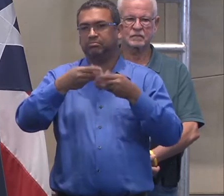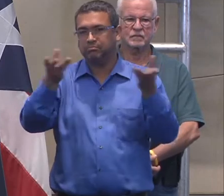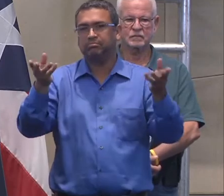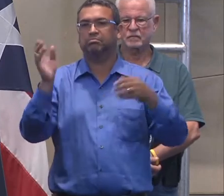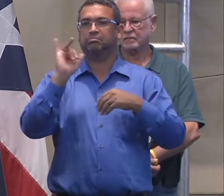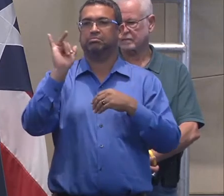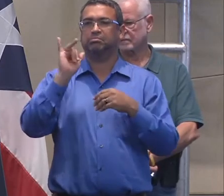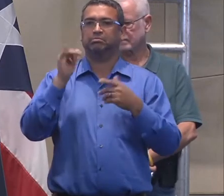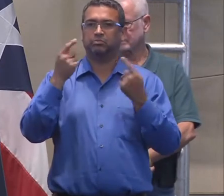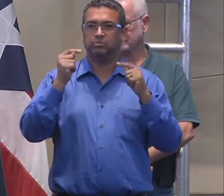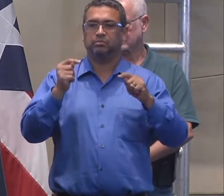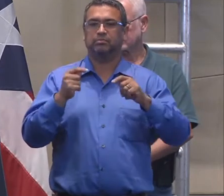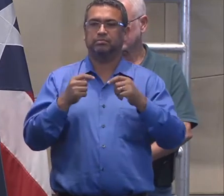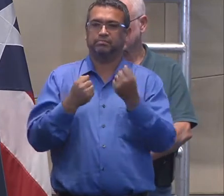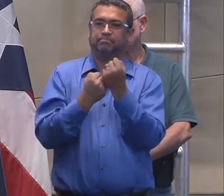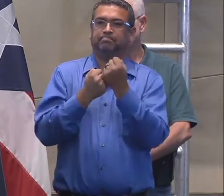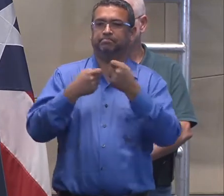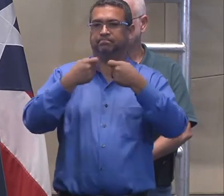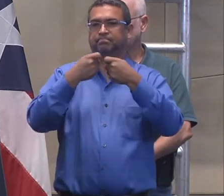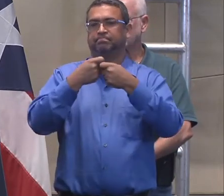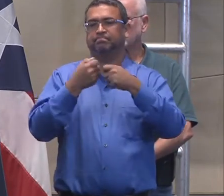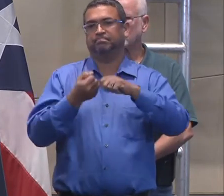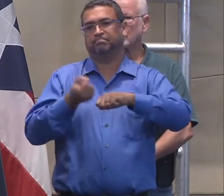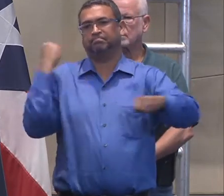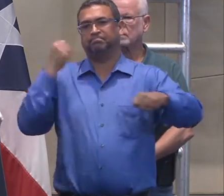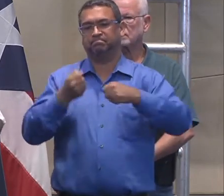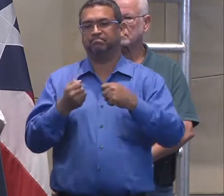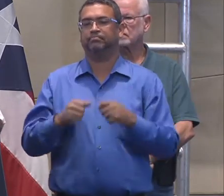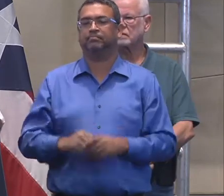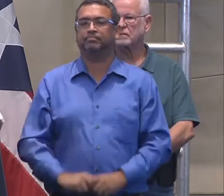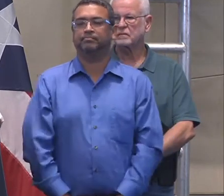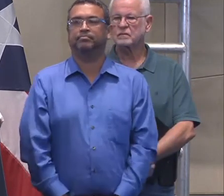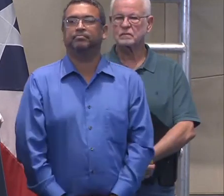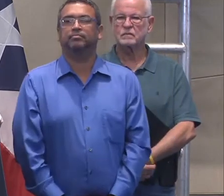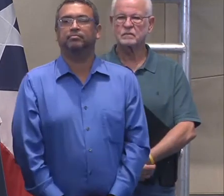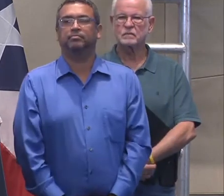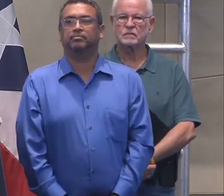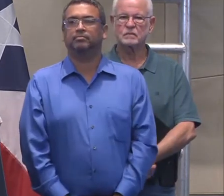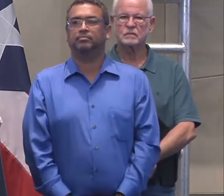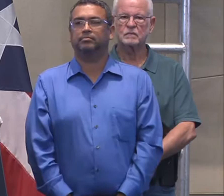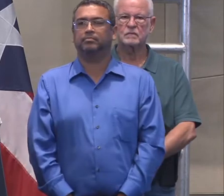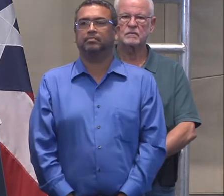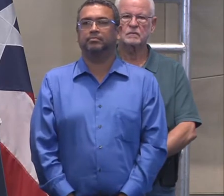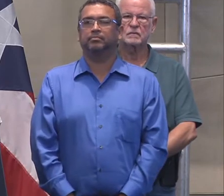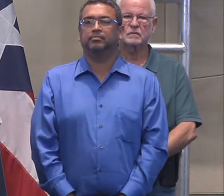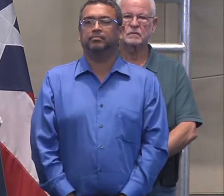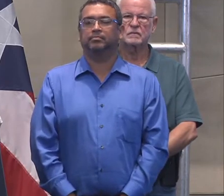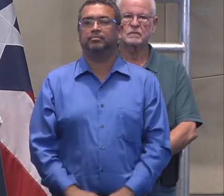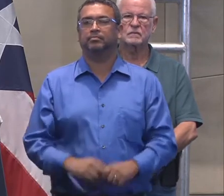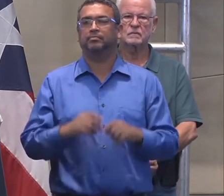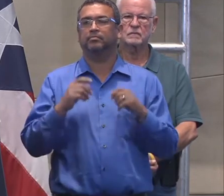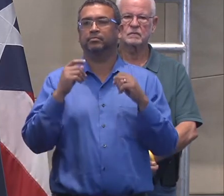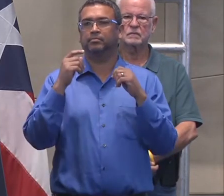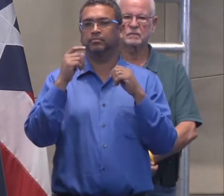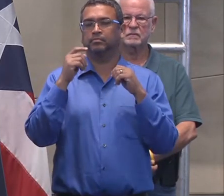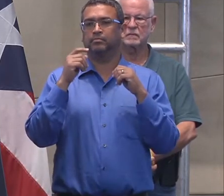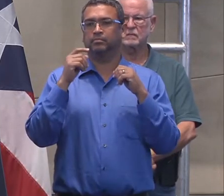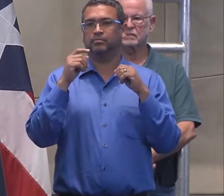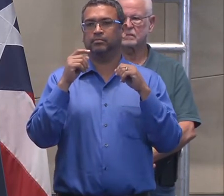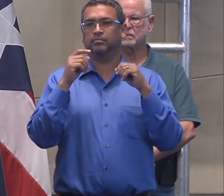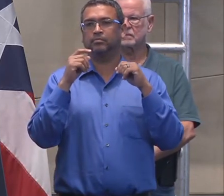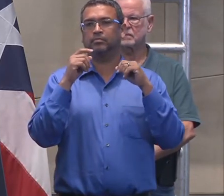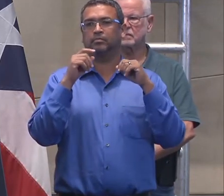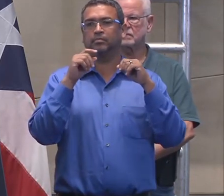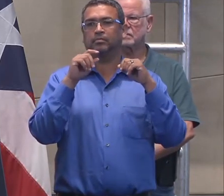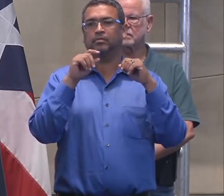In terms of energy distribution, we're at 11.7 percent consumption, increasing from